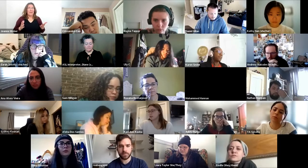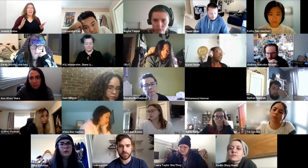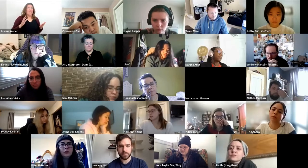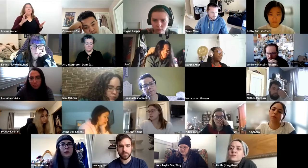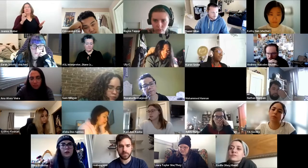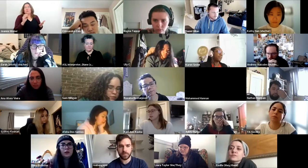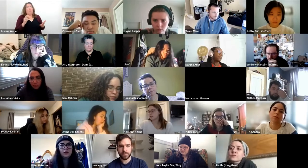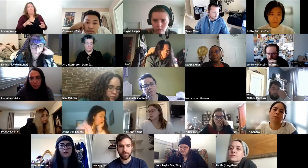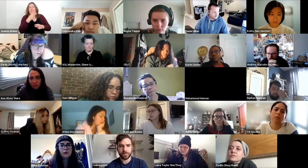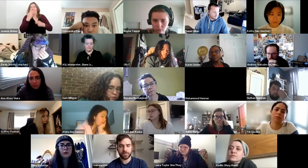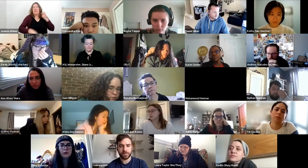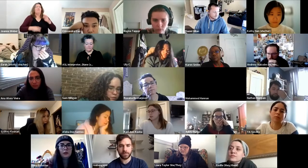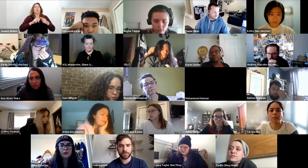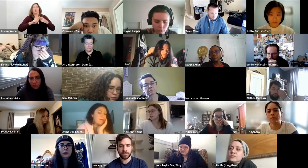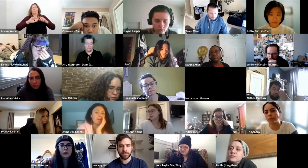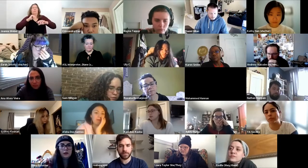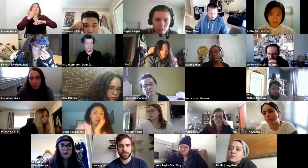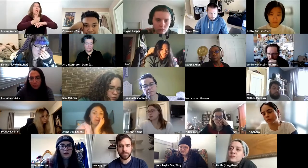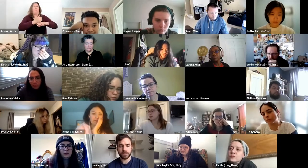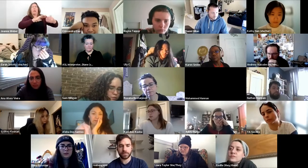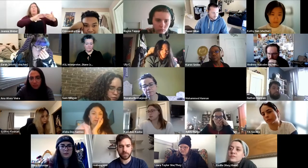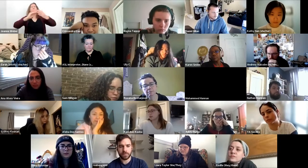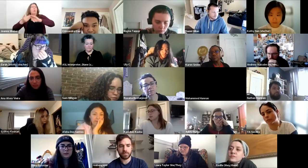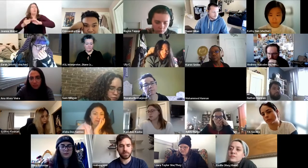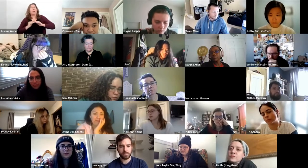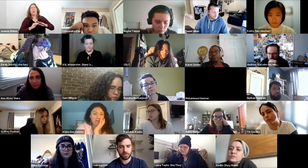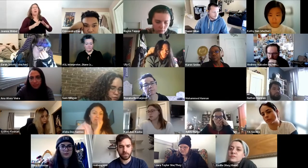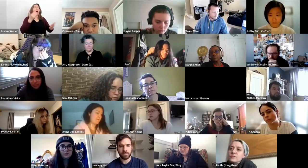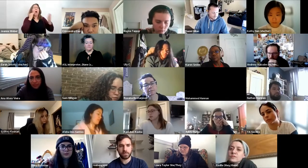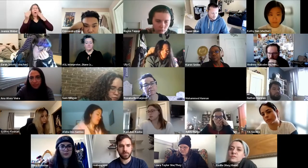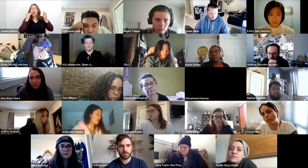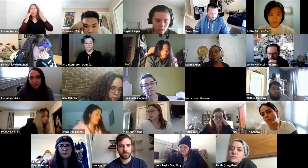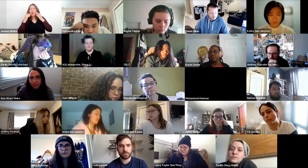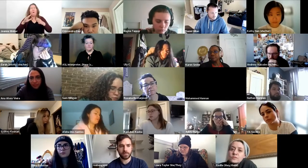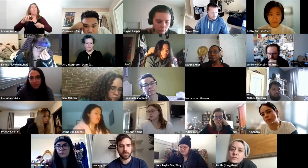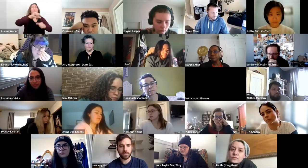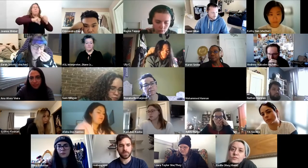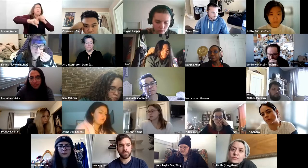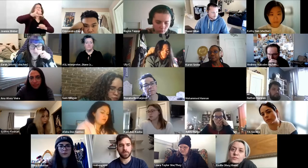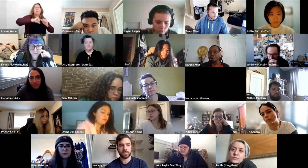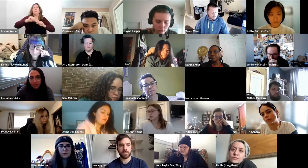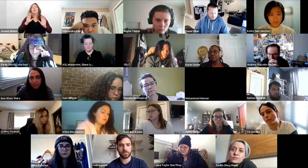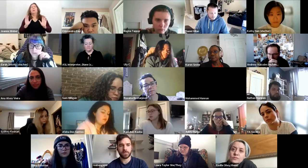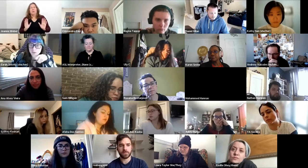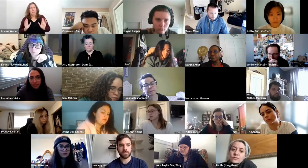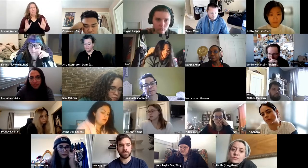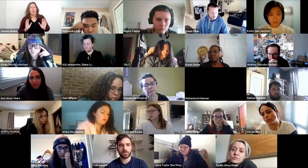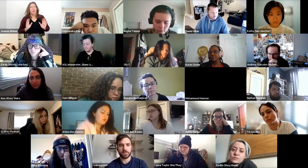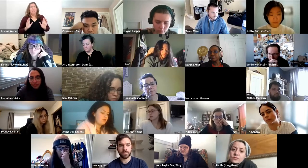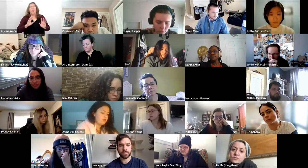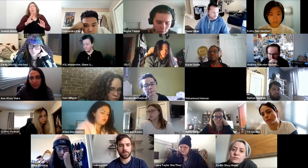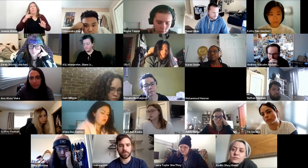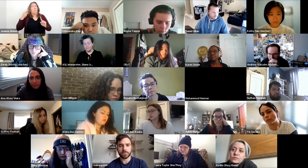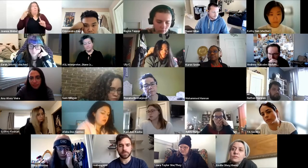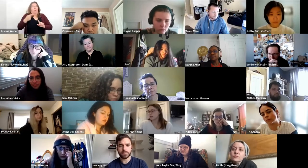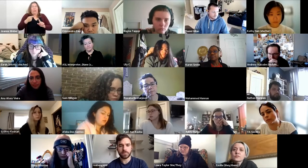Obviously, with a class of 120 people, I can't really interact with each of you, but